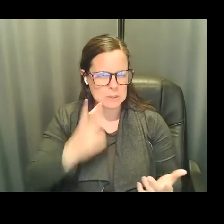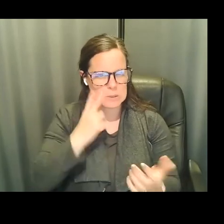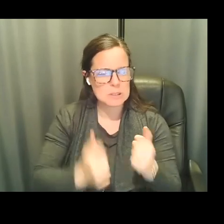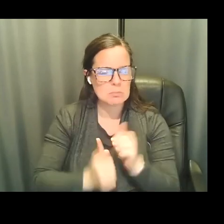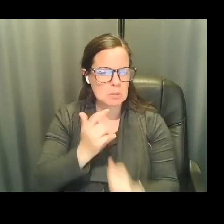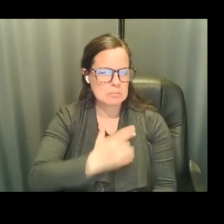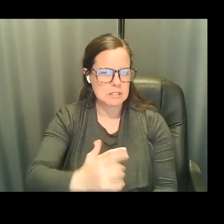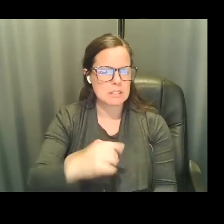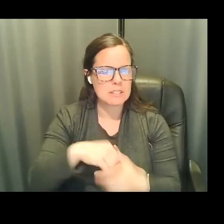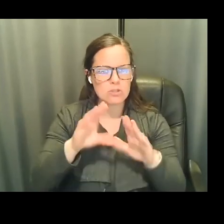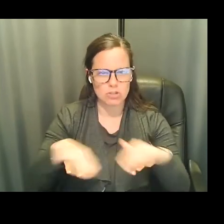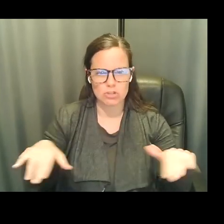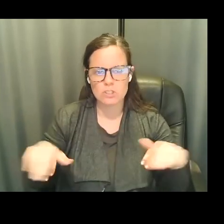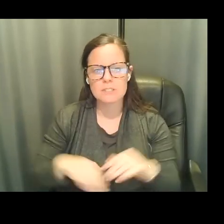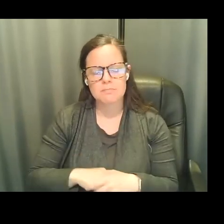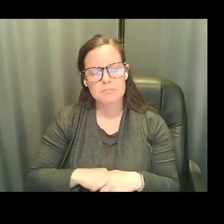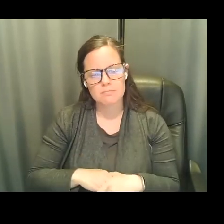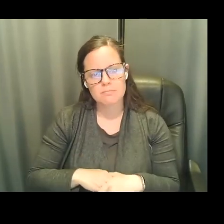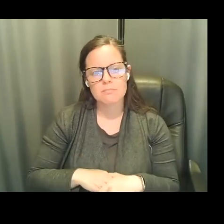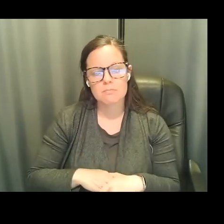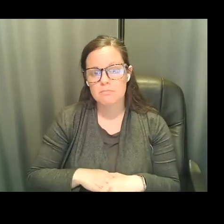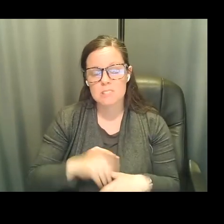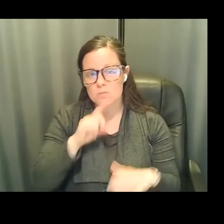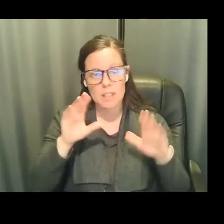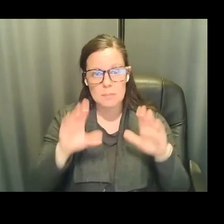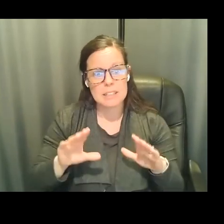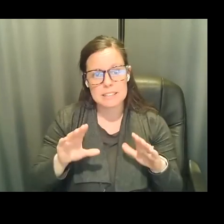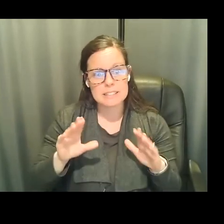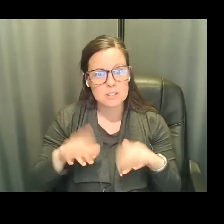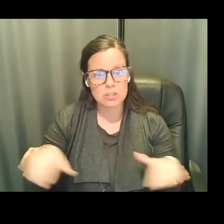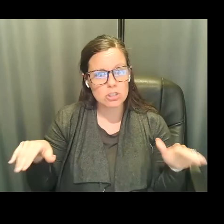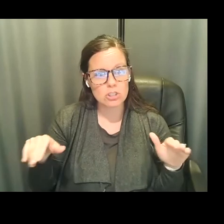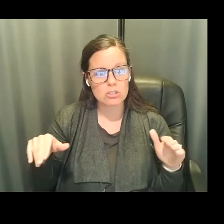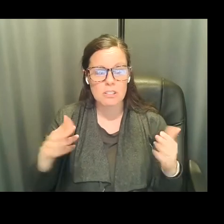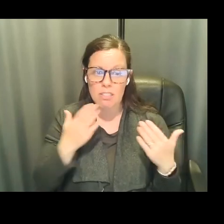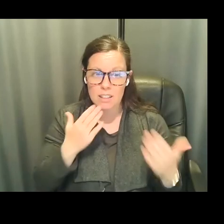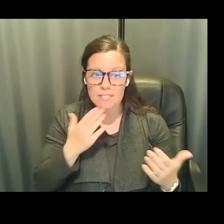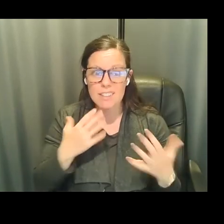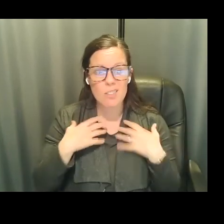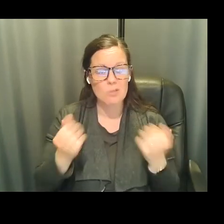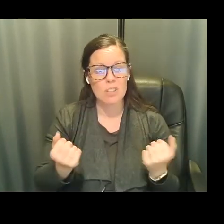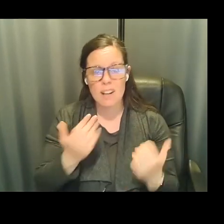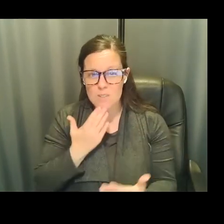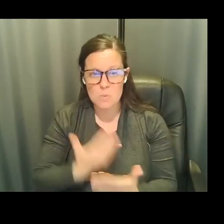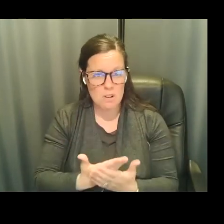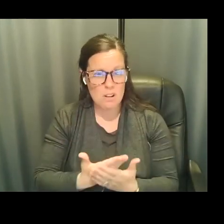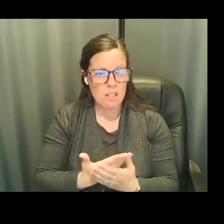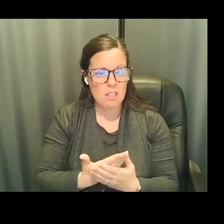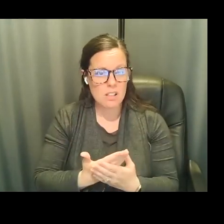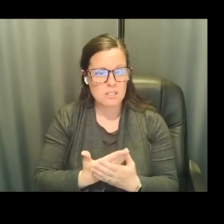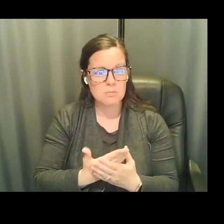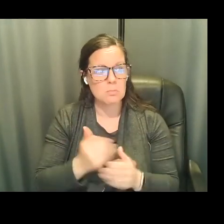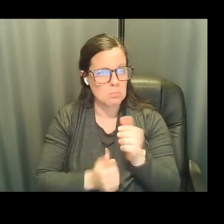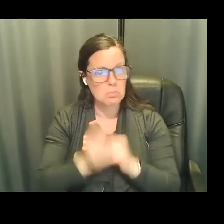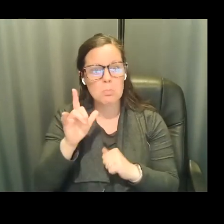children, and it's amazing that children, of course, and thankfully they do recover very, very well. By and large,